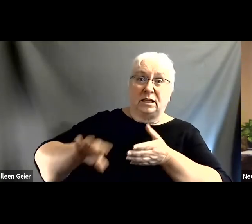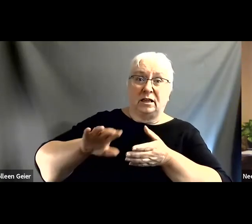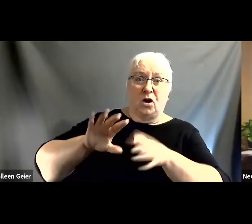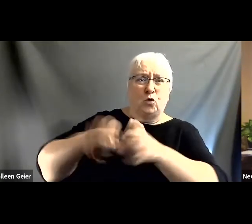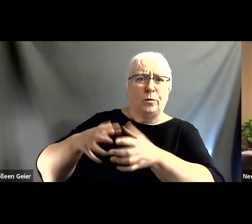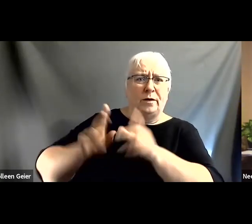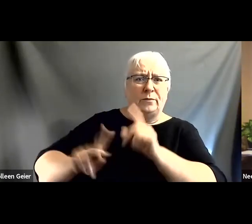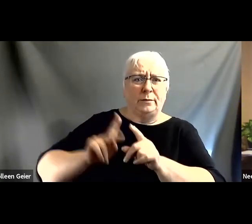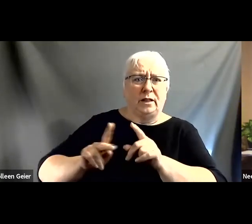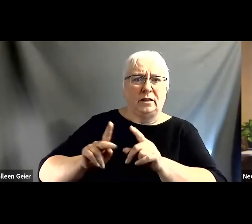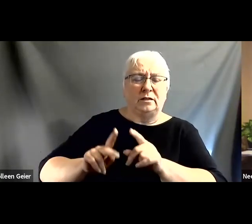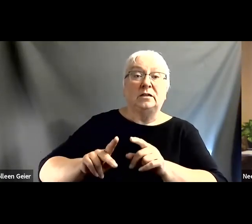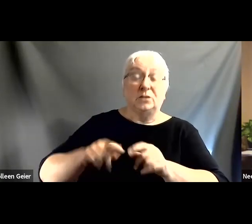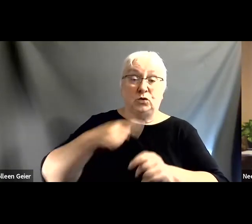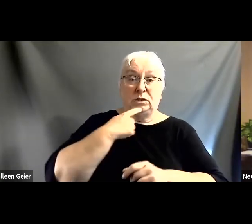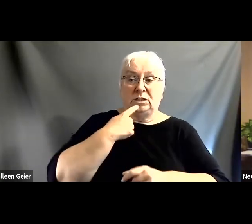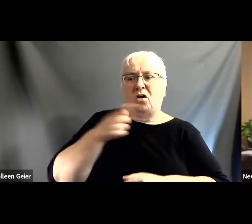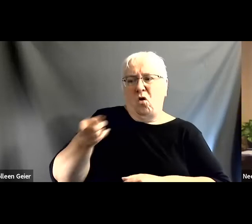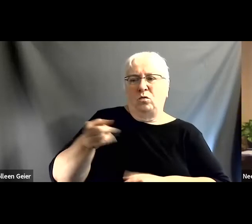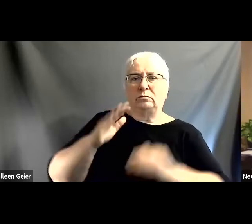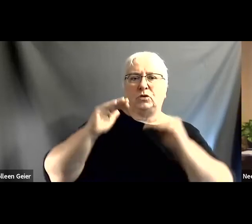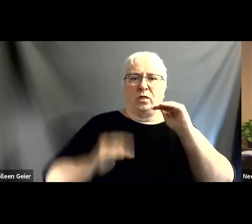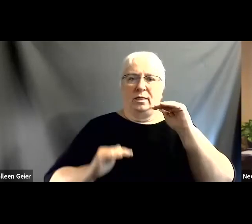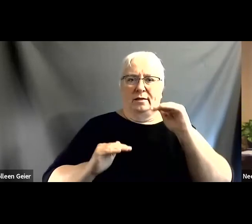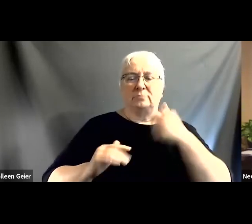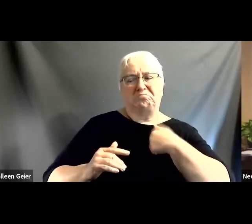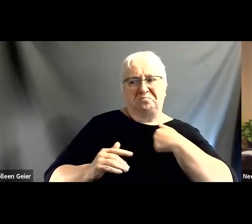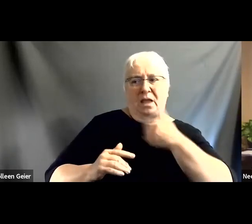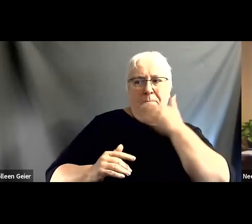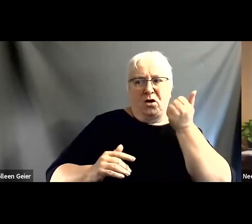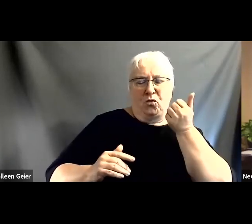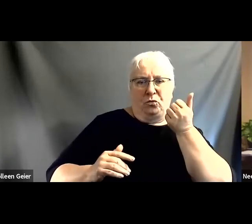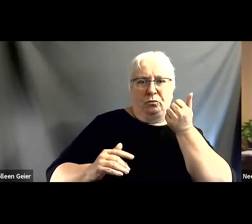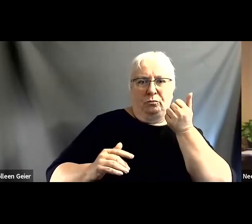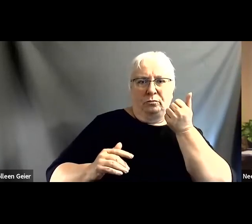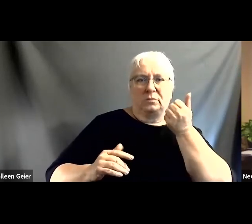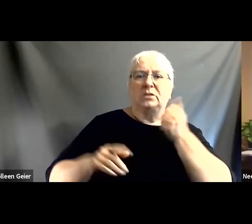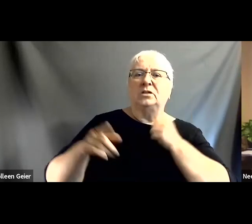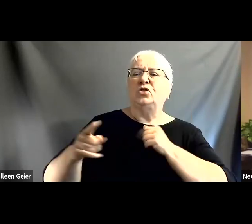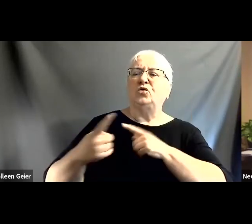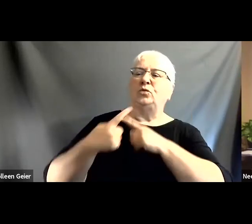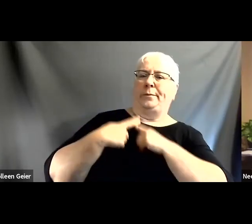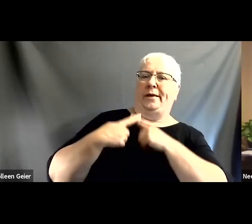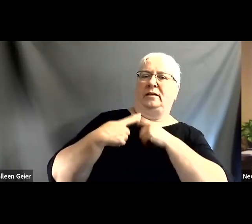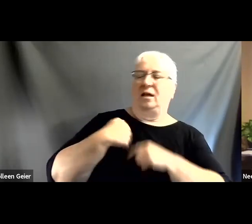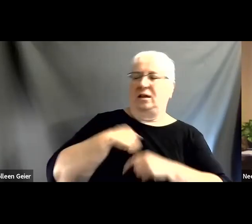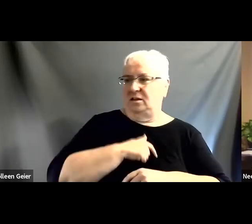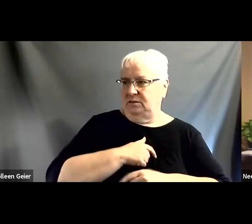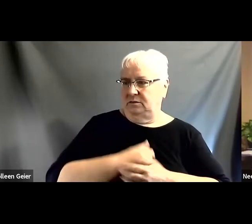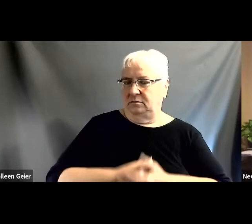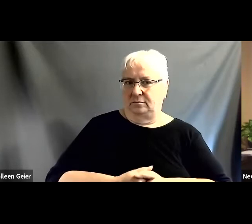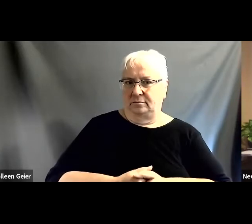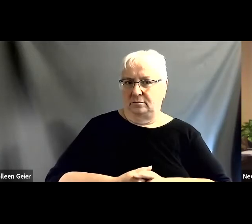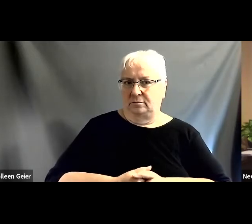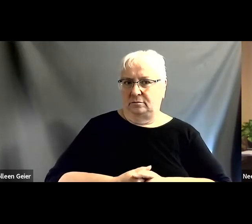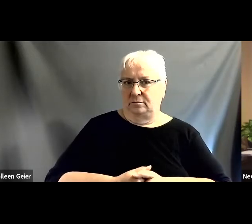you do is you say that you are less than us, that you are dependent on us. But if you